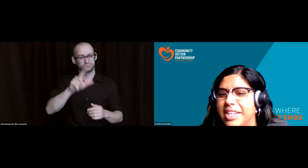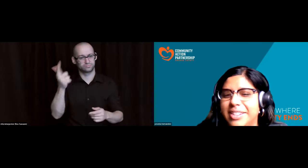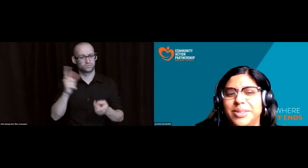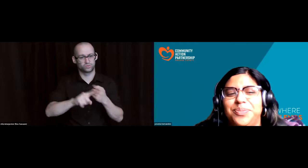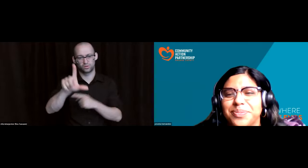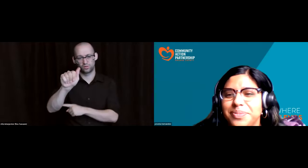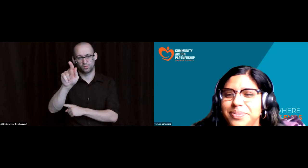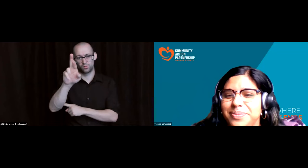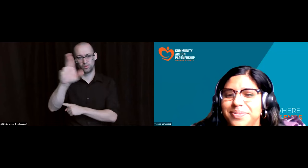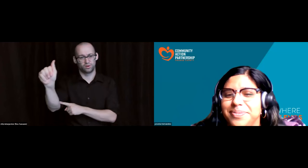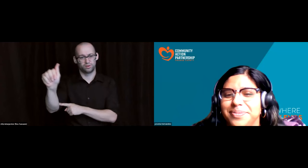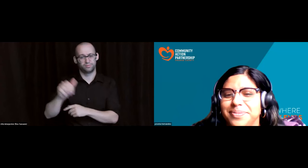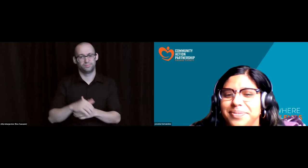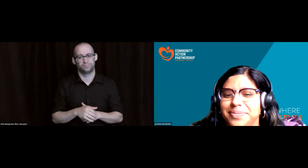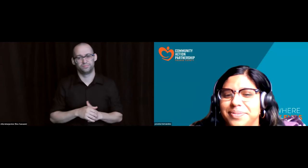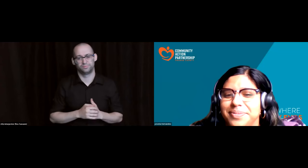Laura.